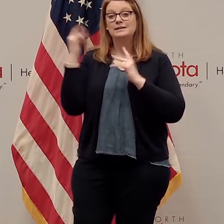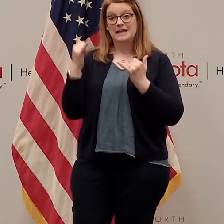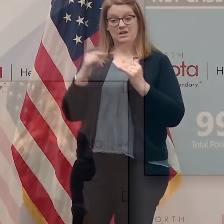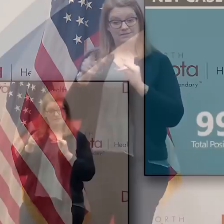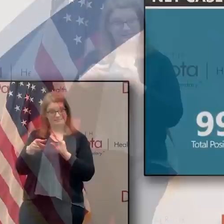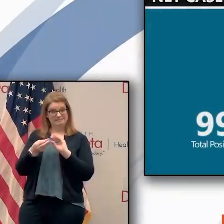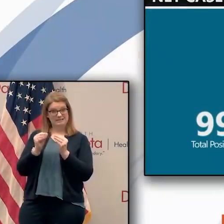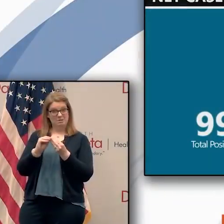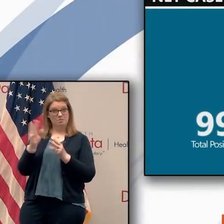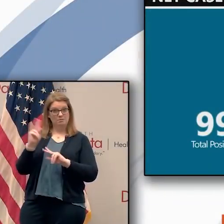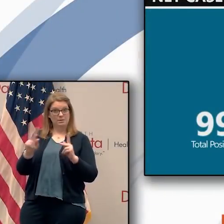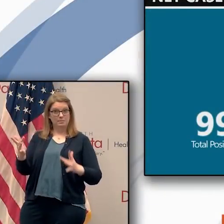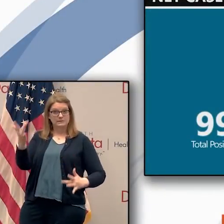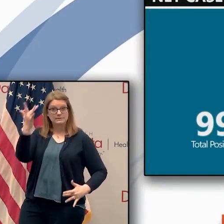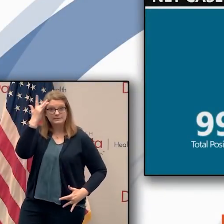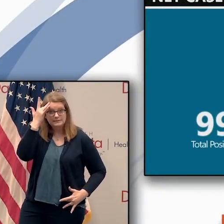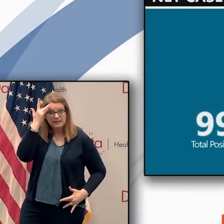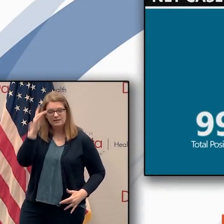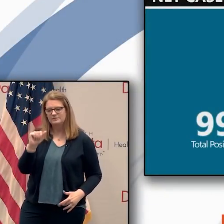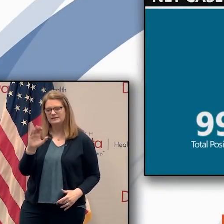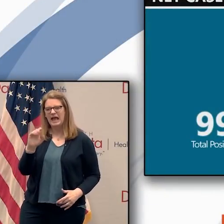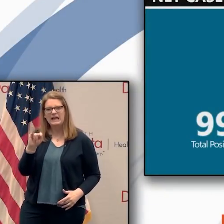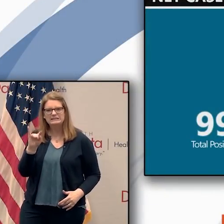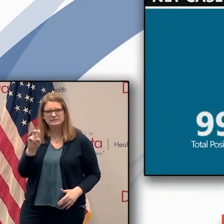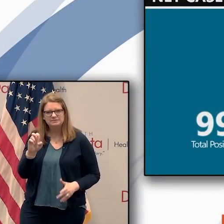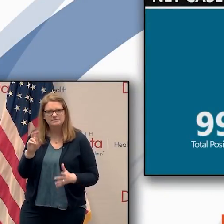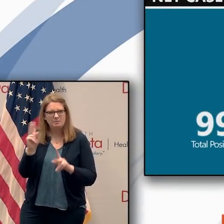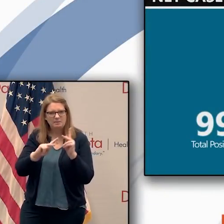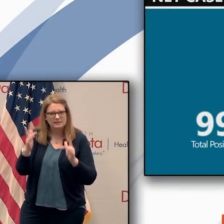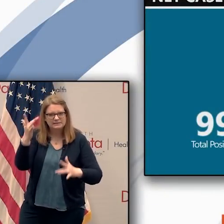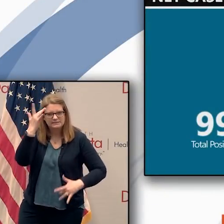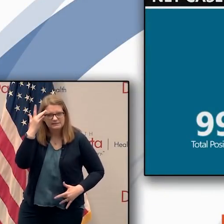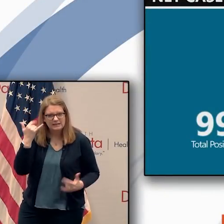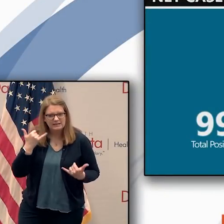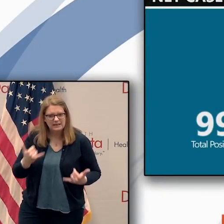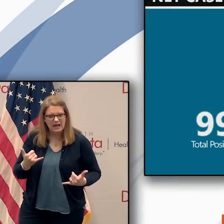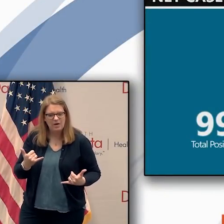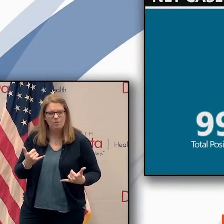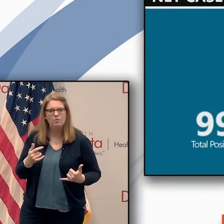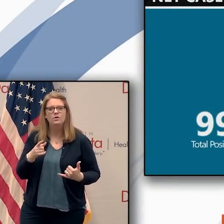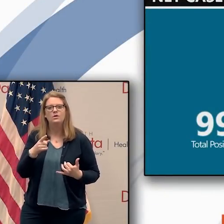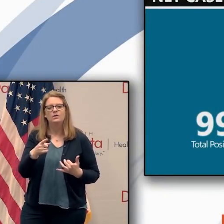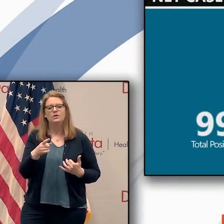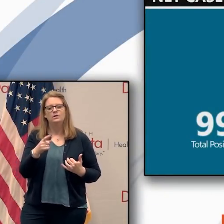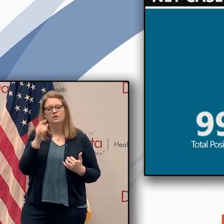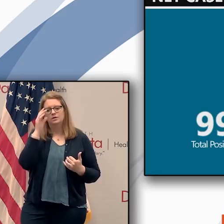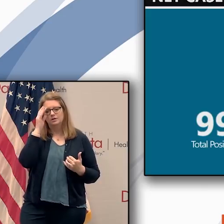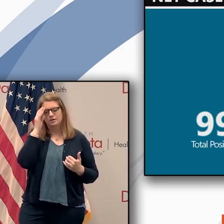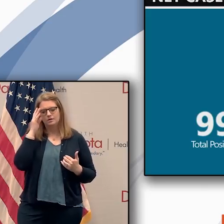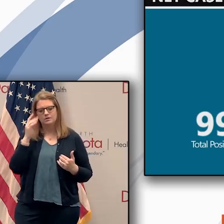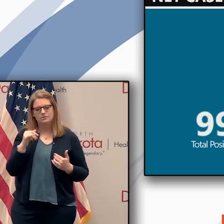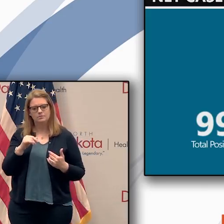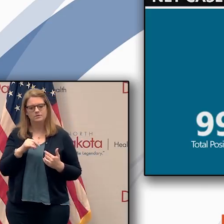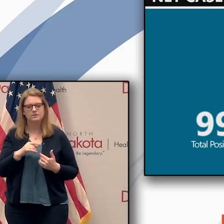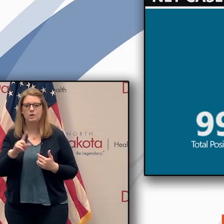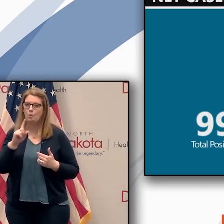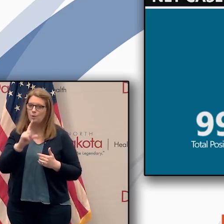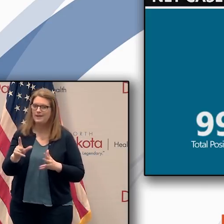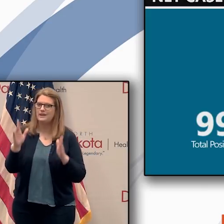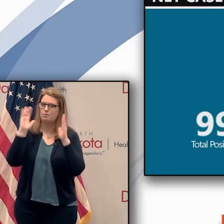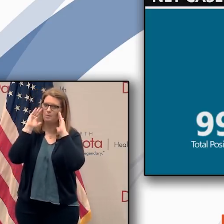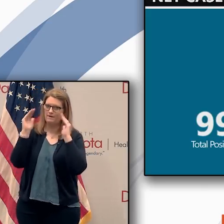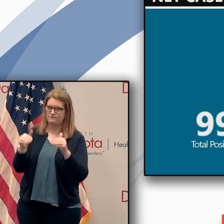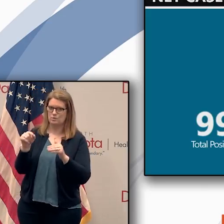because again, this is something I would love to make sure that we're getting a focus on